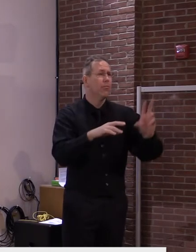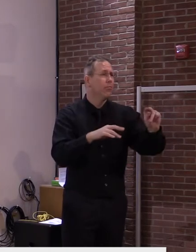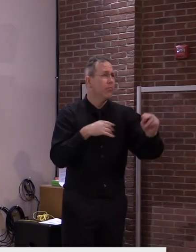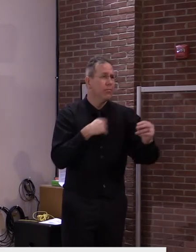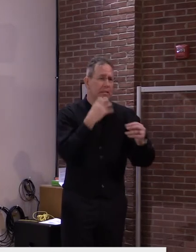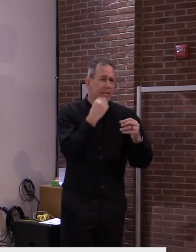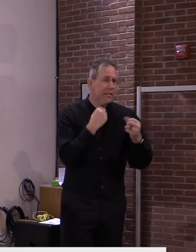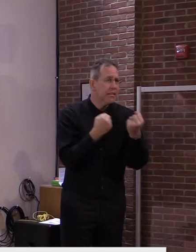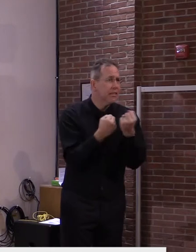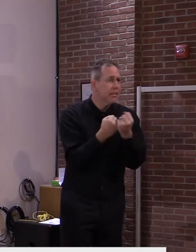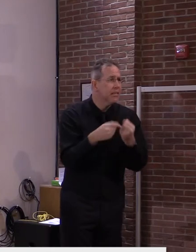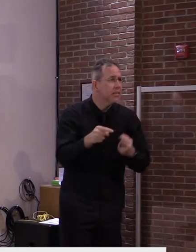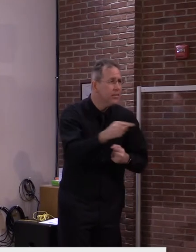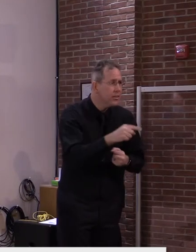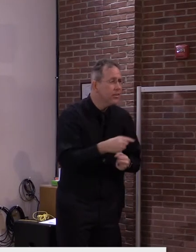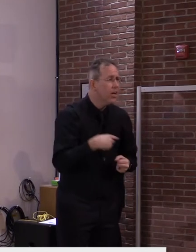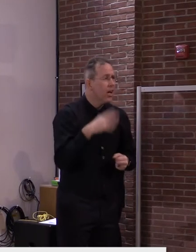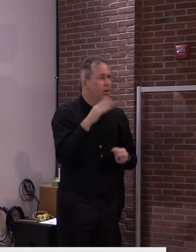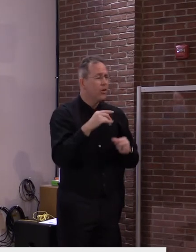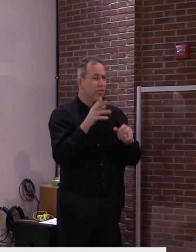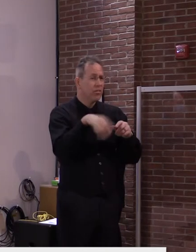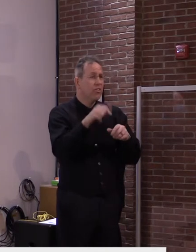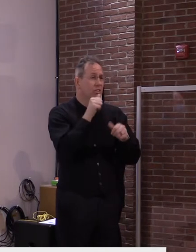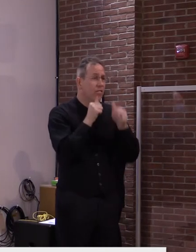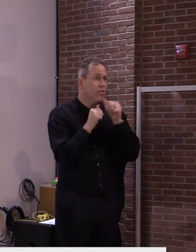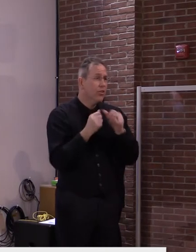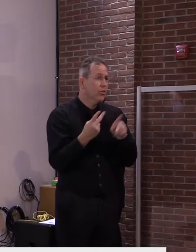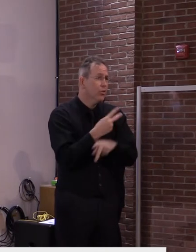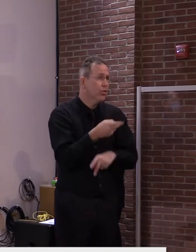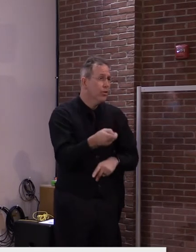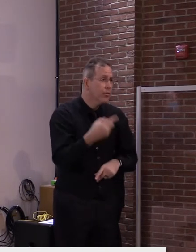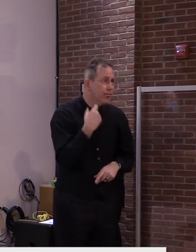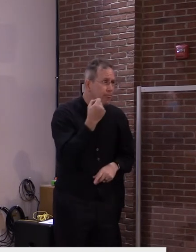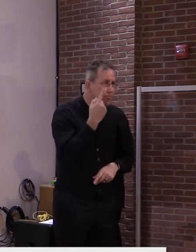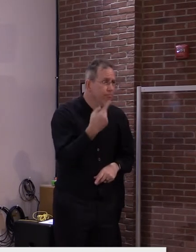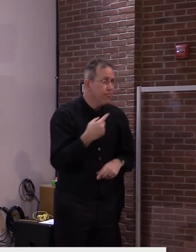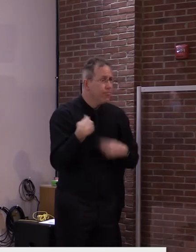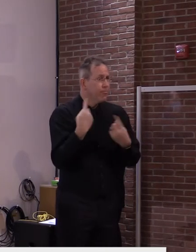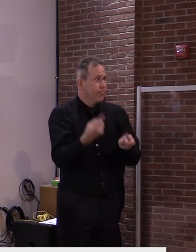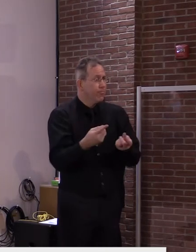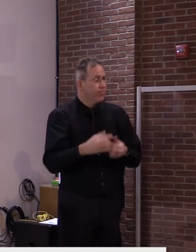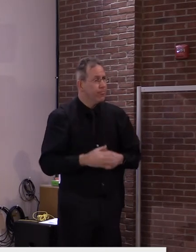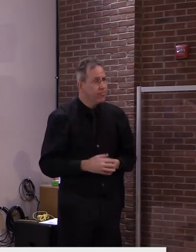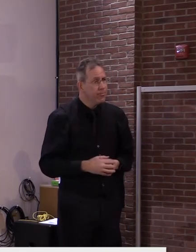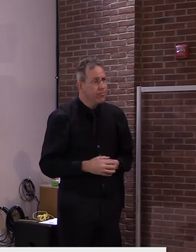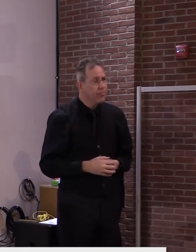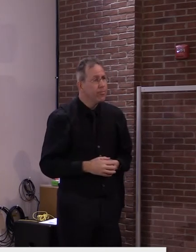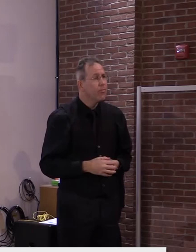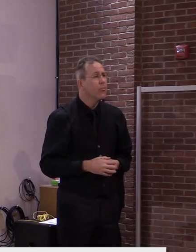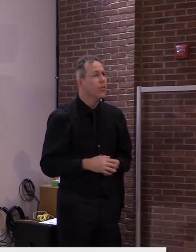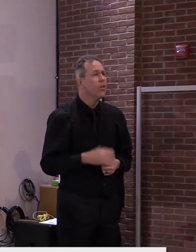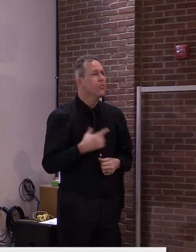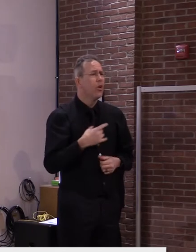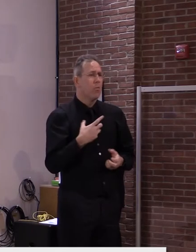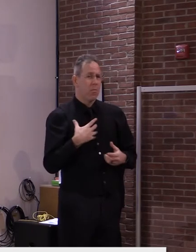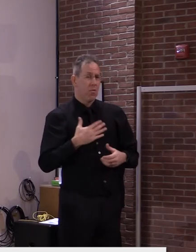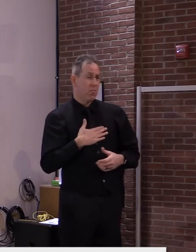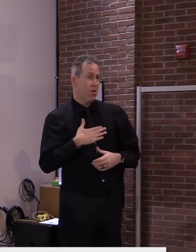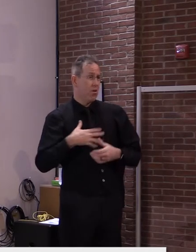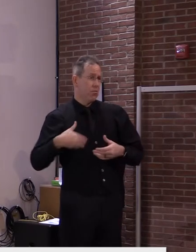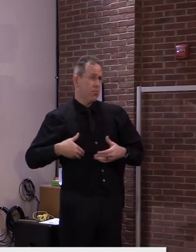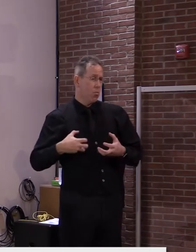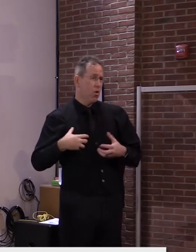particular has been hardest hit, and we have an obligation to help them. And that's why, you know, we had a $10